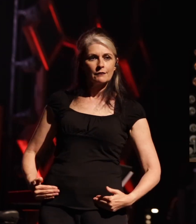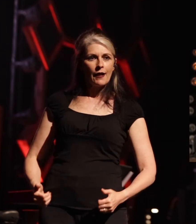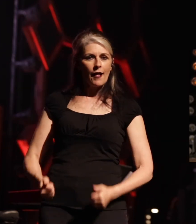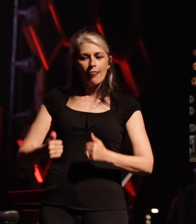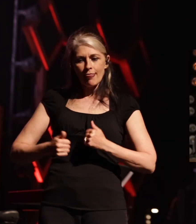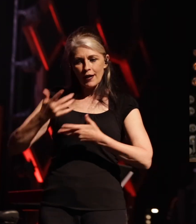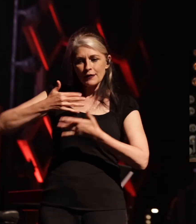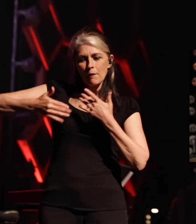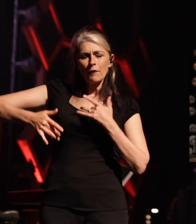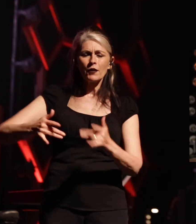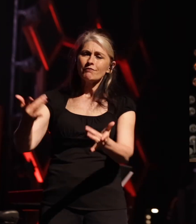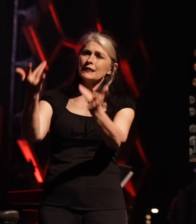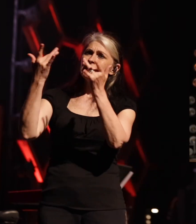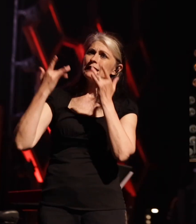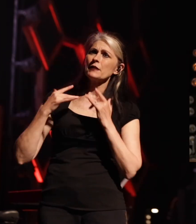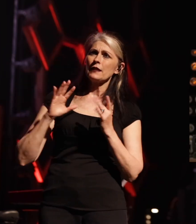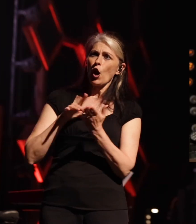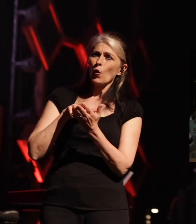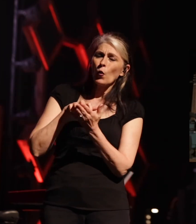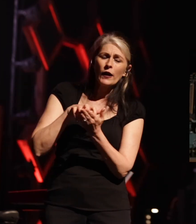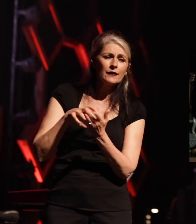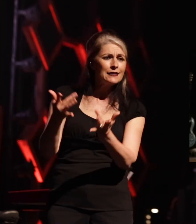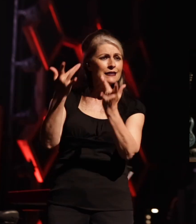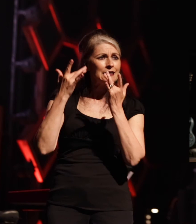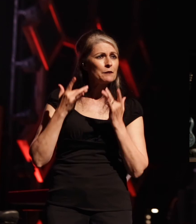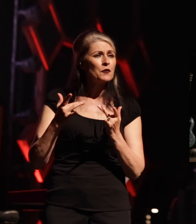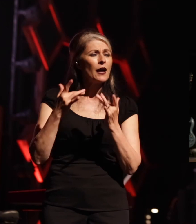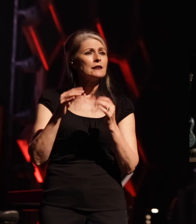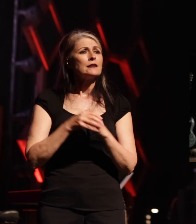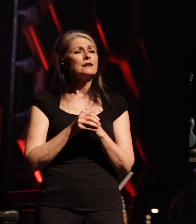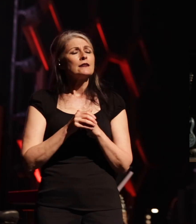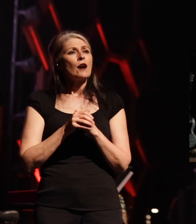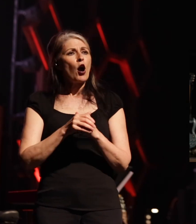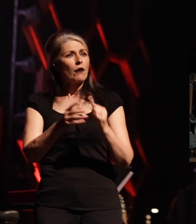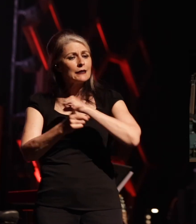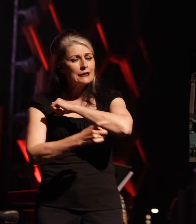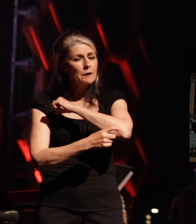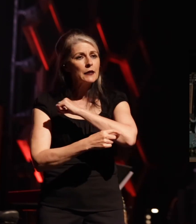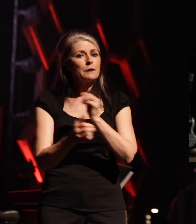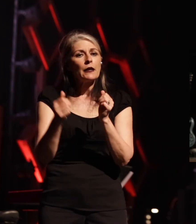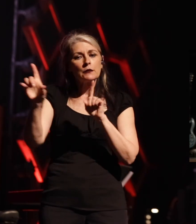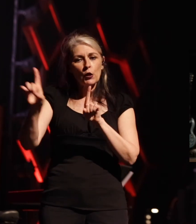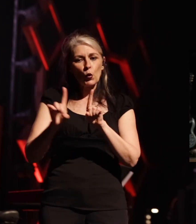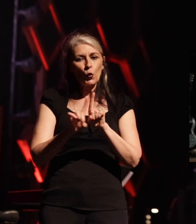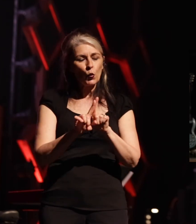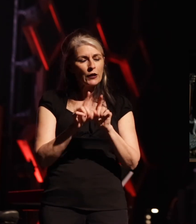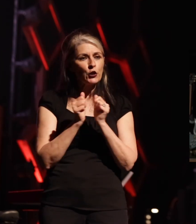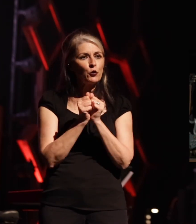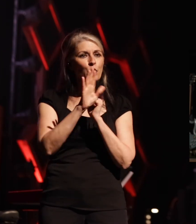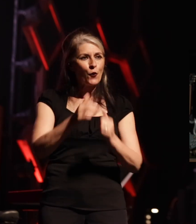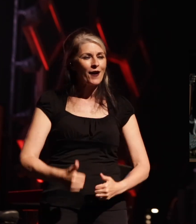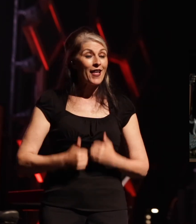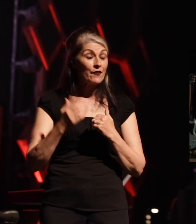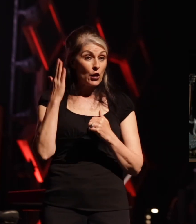with our temptations, and that he wants to be with you in your life. Know this today, and I know we're just going over the tabernacle